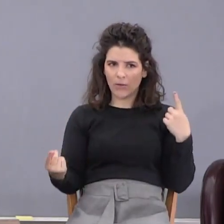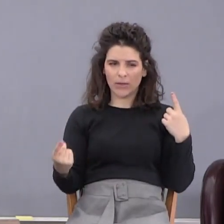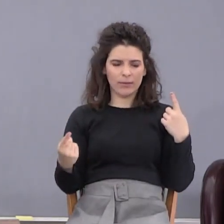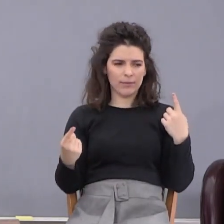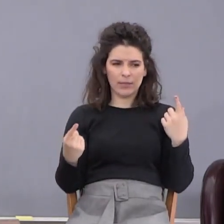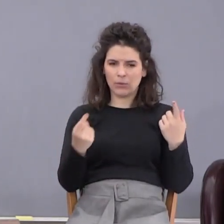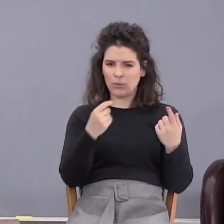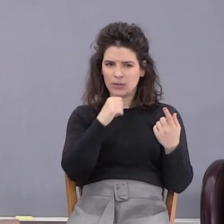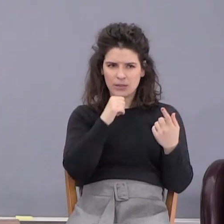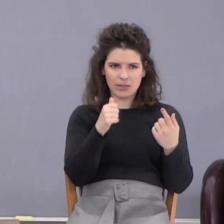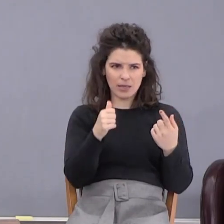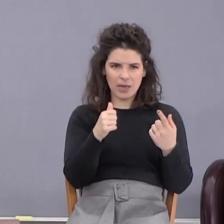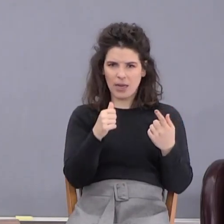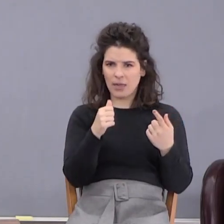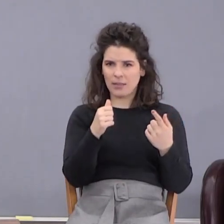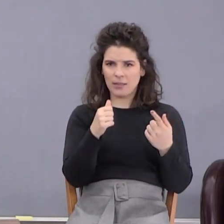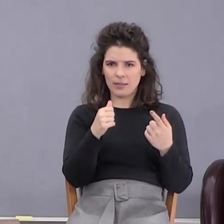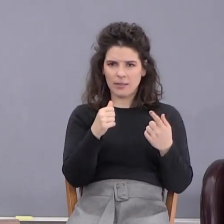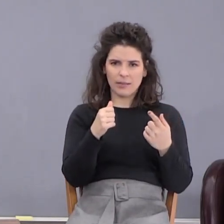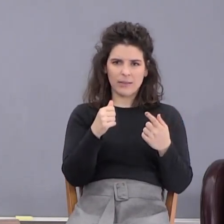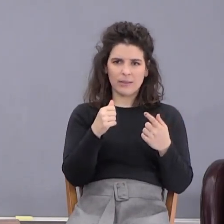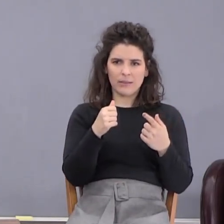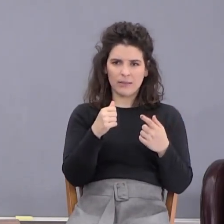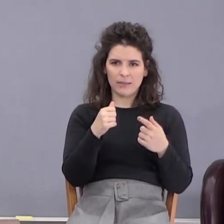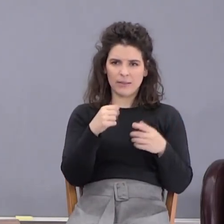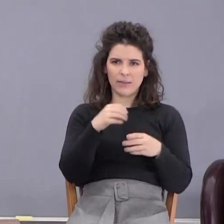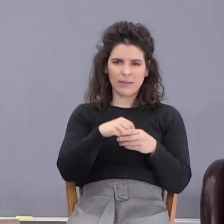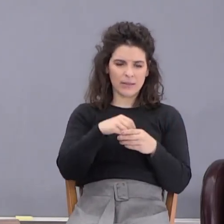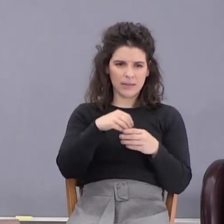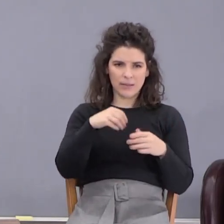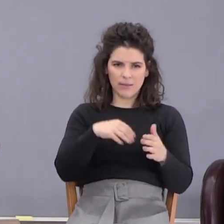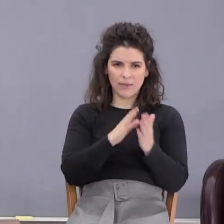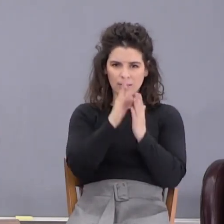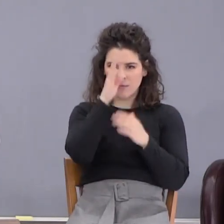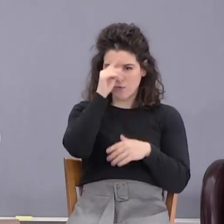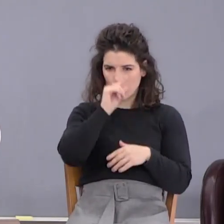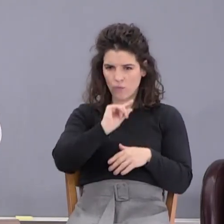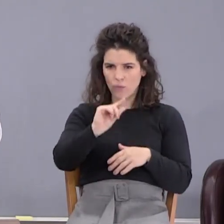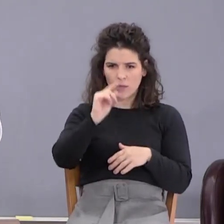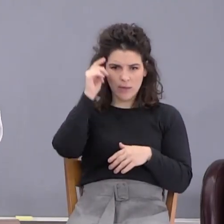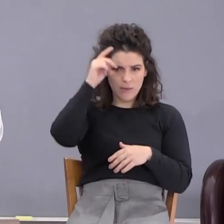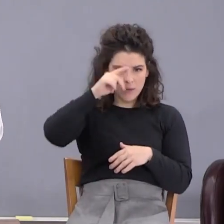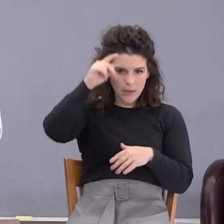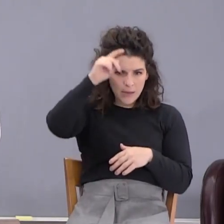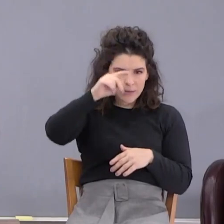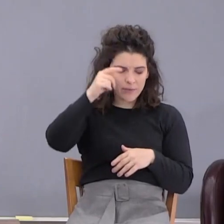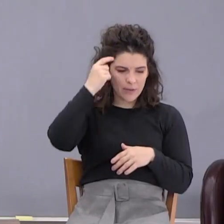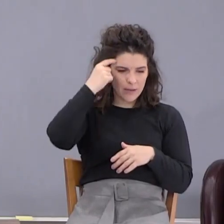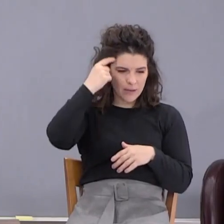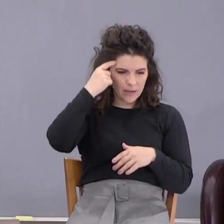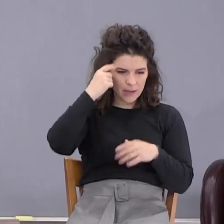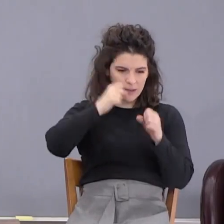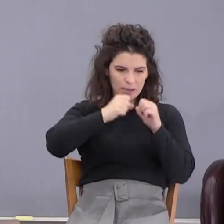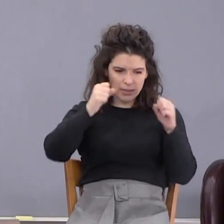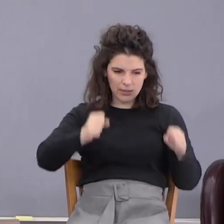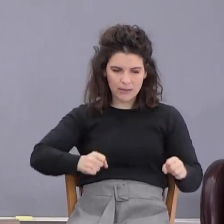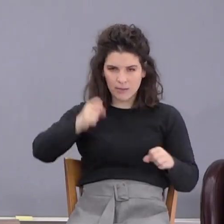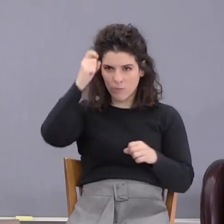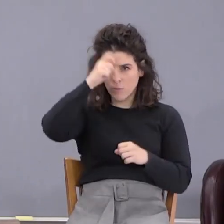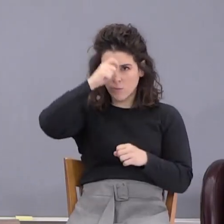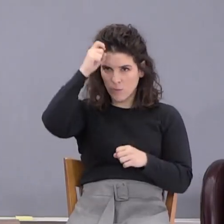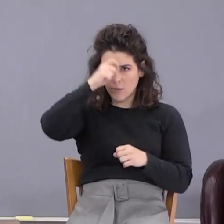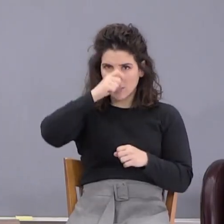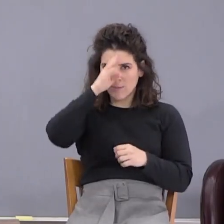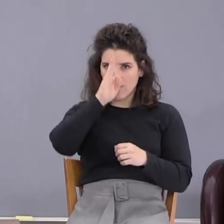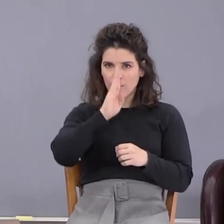the face of Greek thinking, Greek philosophy, the Greek system of wisdom. Paul calls it there in